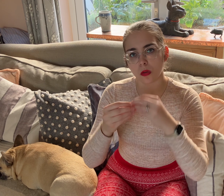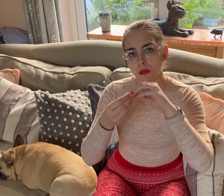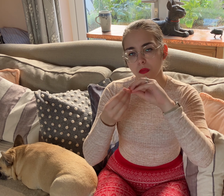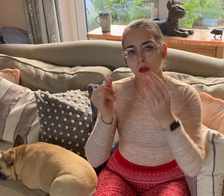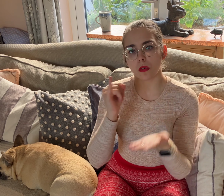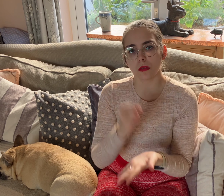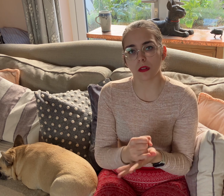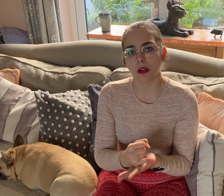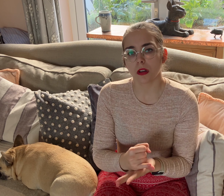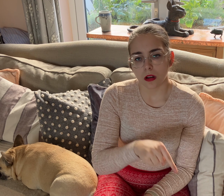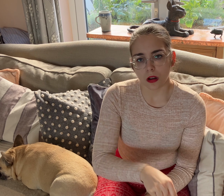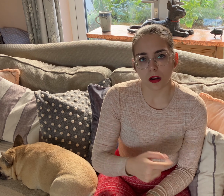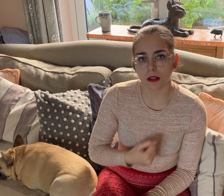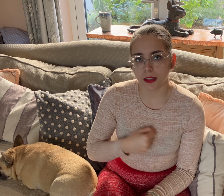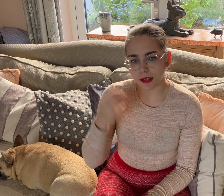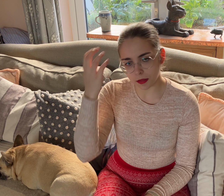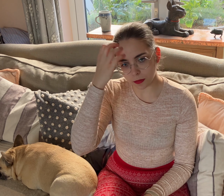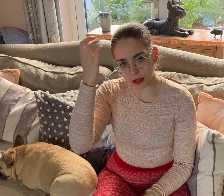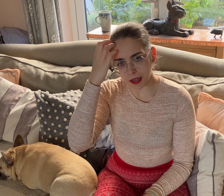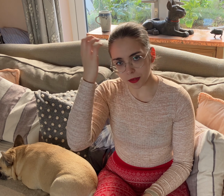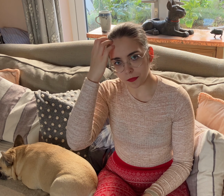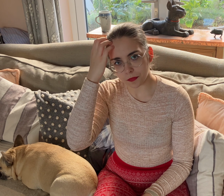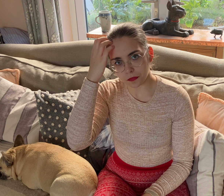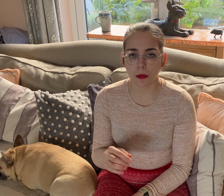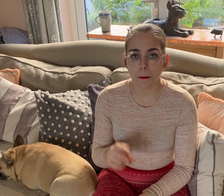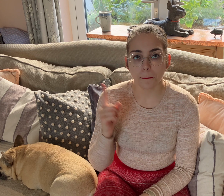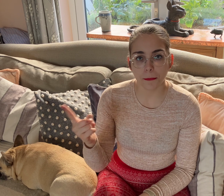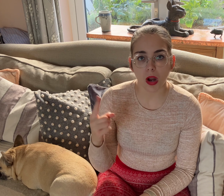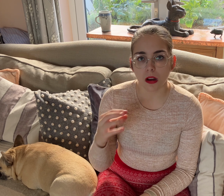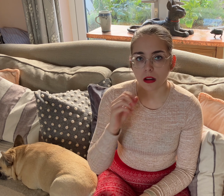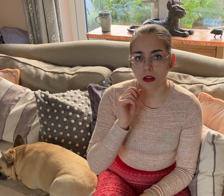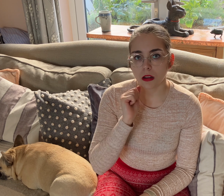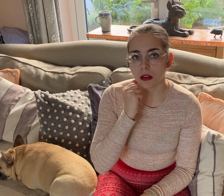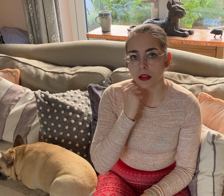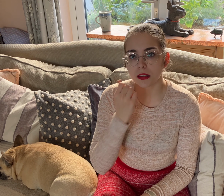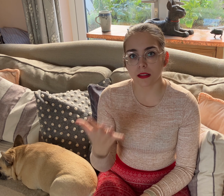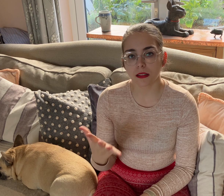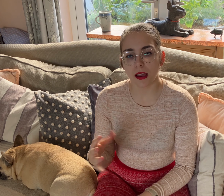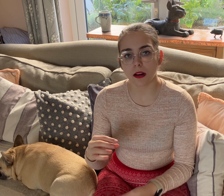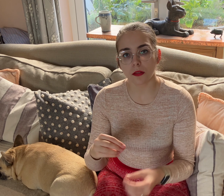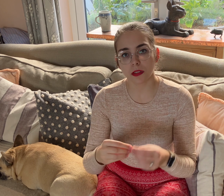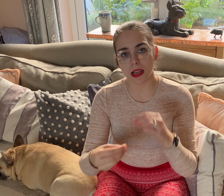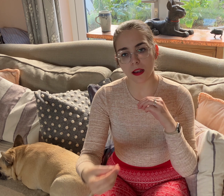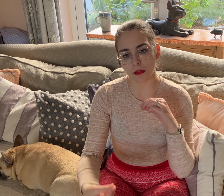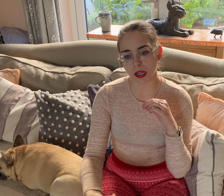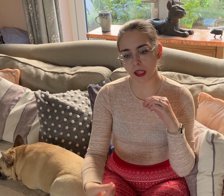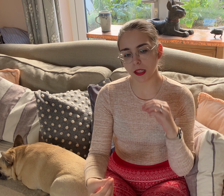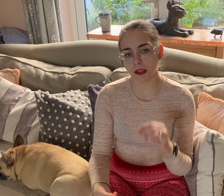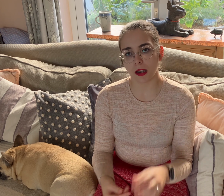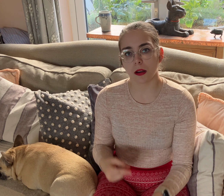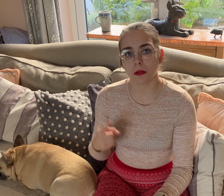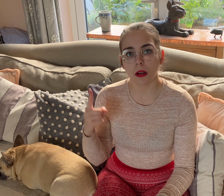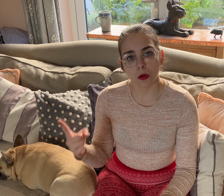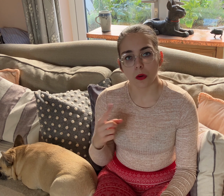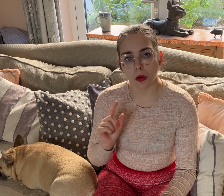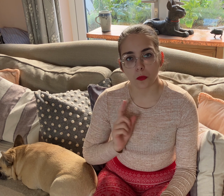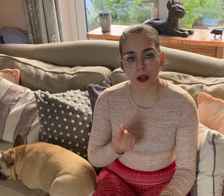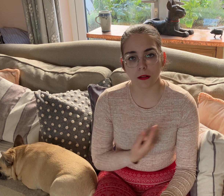wrong, I'll take the blame. But instead of tearing it down, we'll